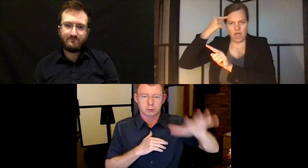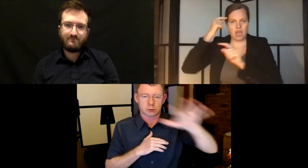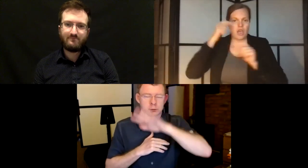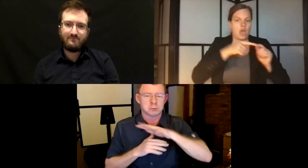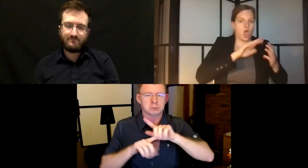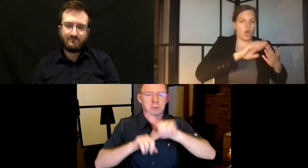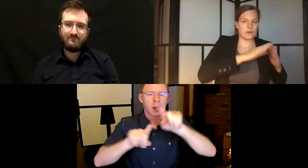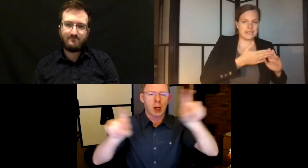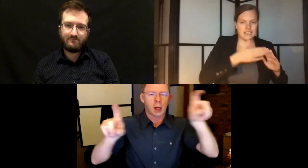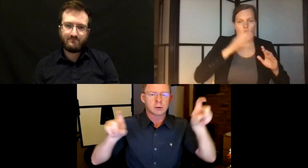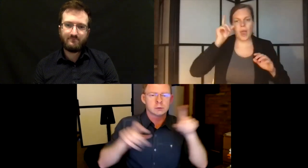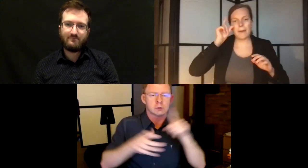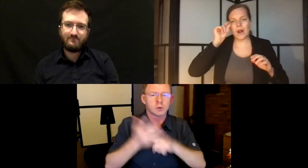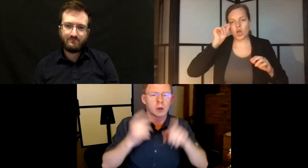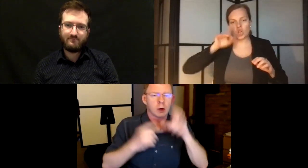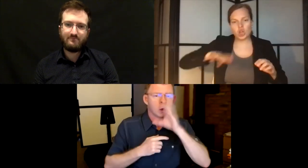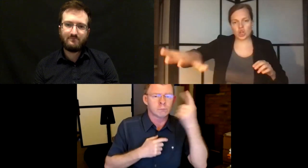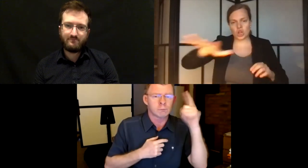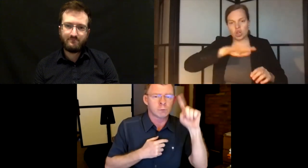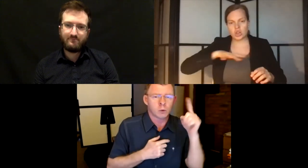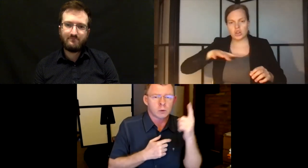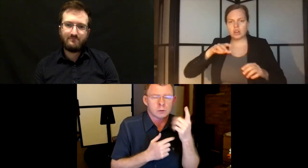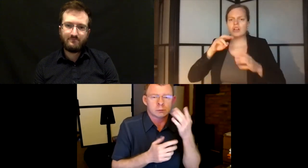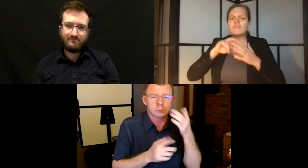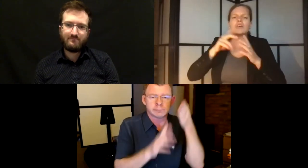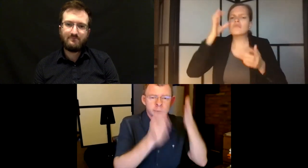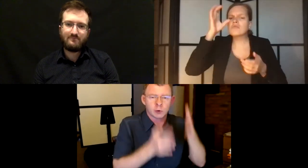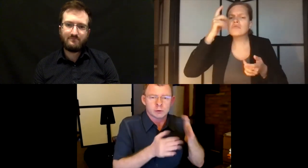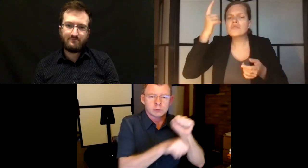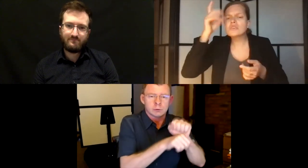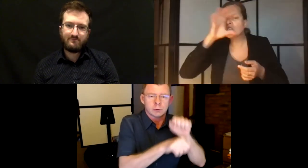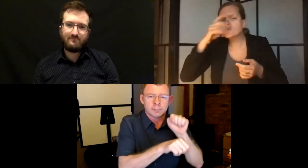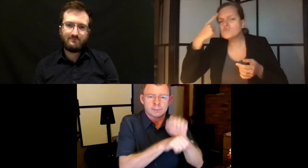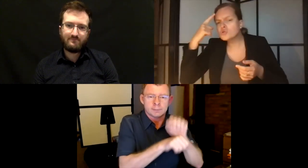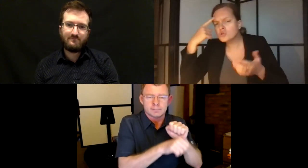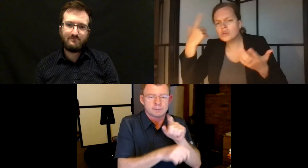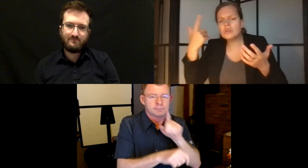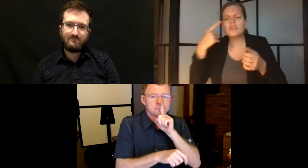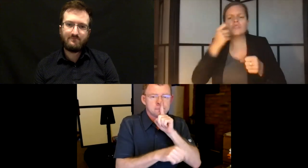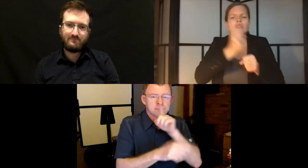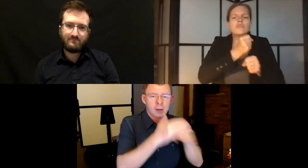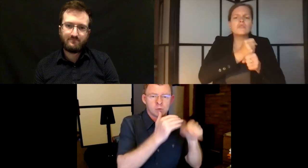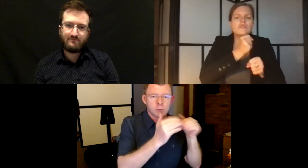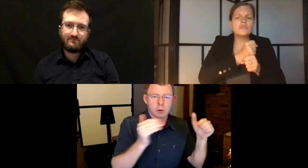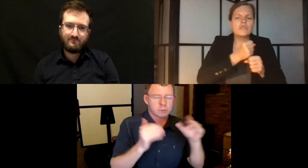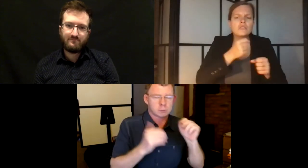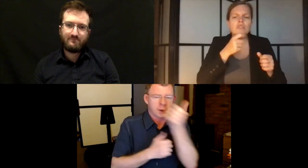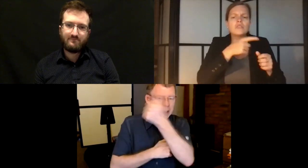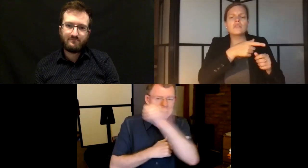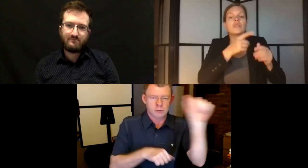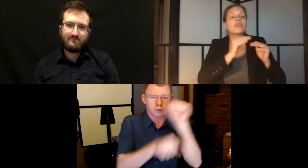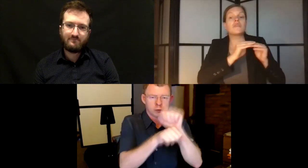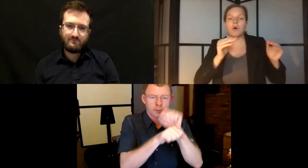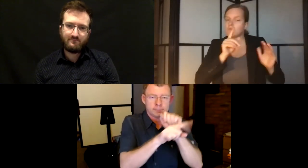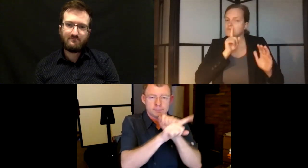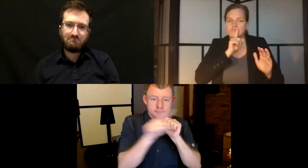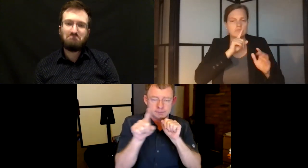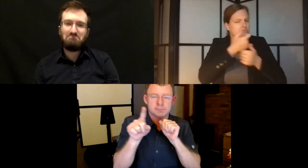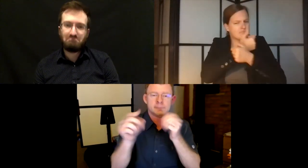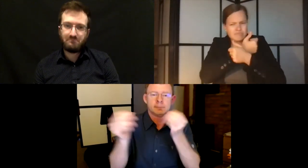are a network of different employers. We were able to survey them to ask what it is they were looking for most when hiring